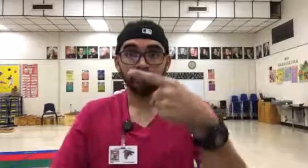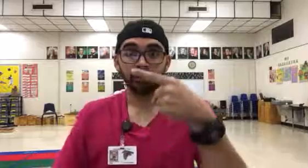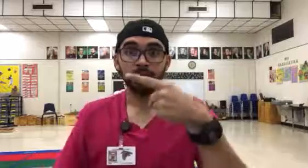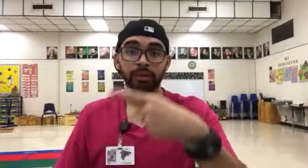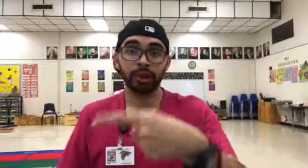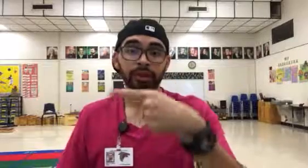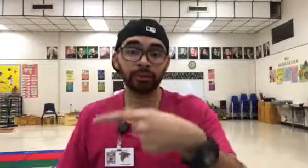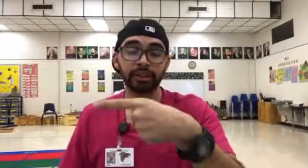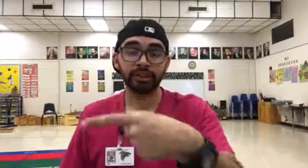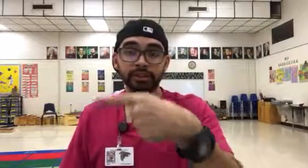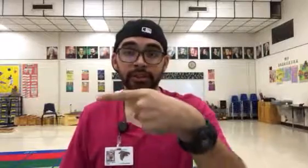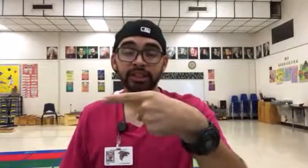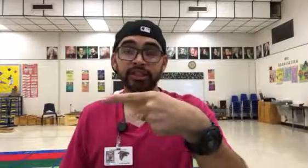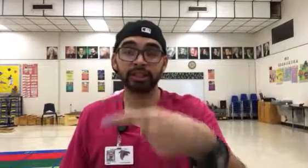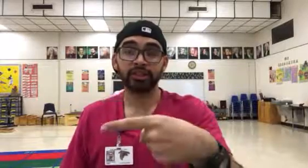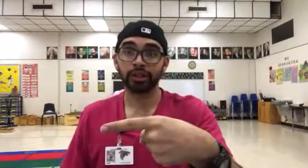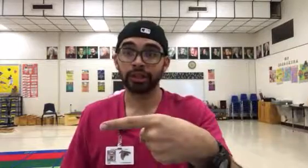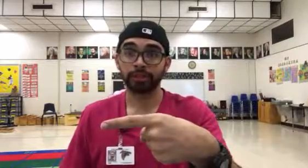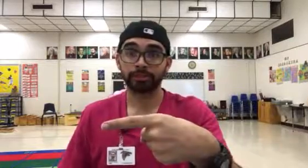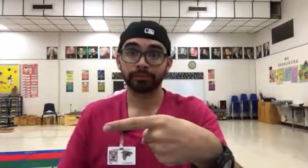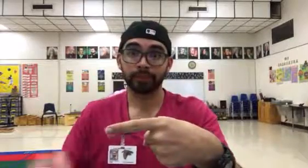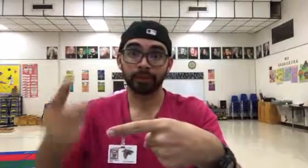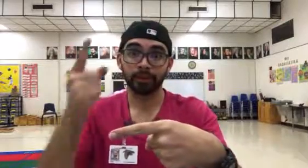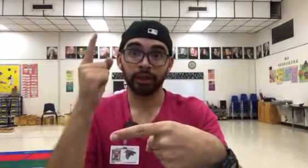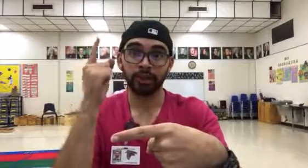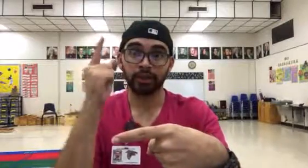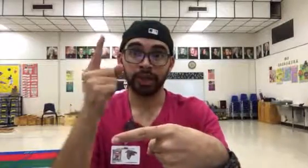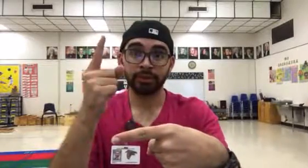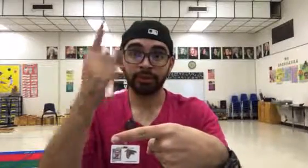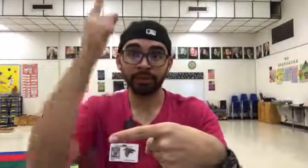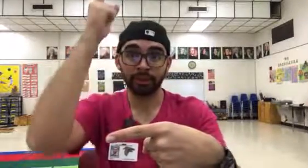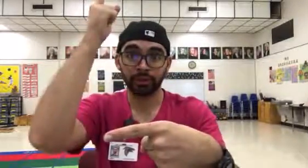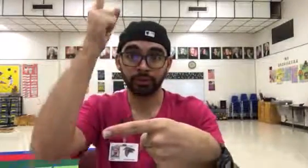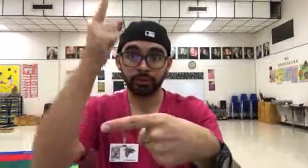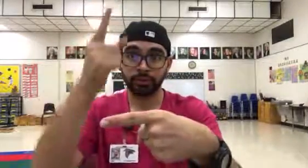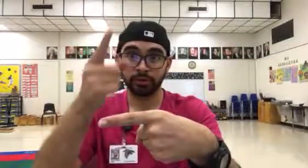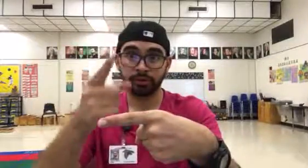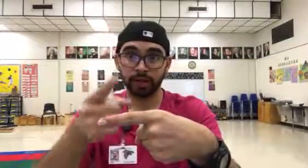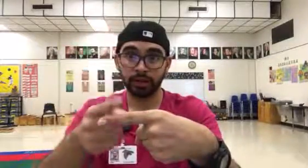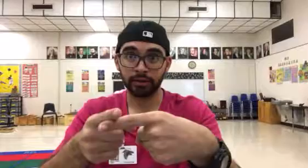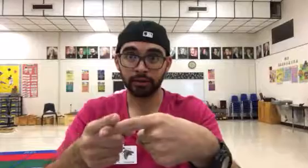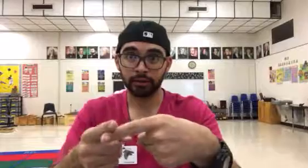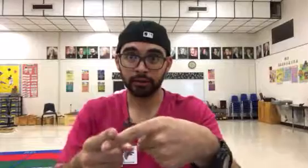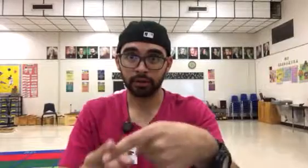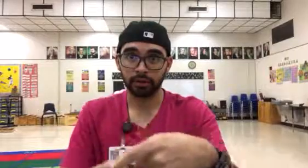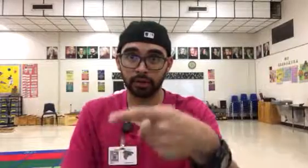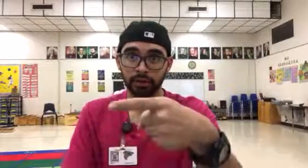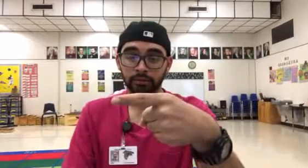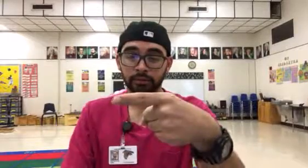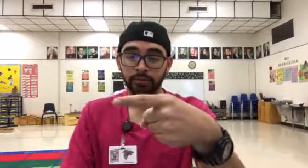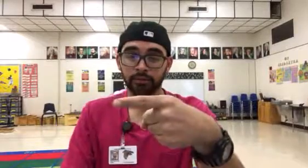Your non-dominant's gonna stay stationary. And your dominant's gonna go down, on.